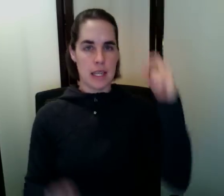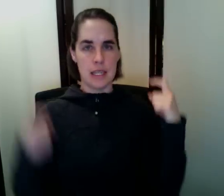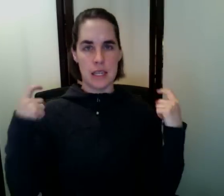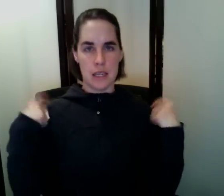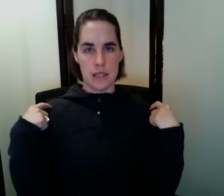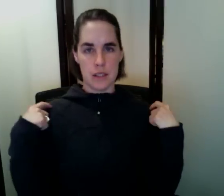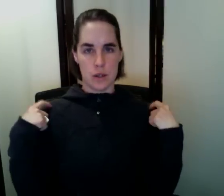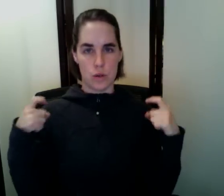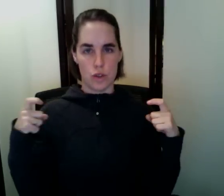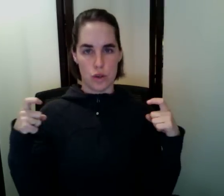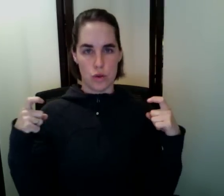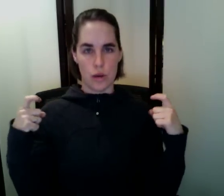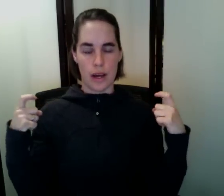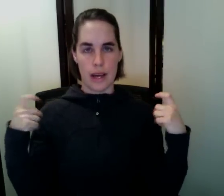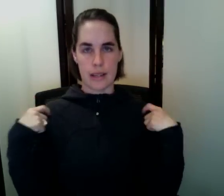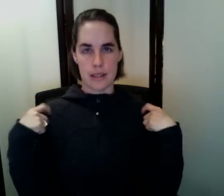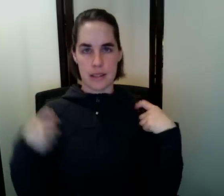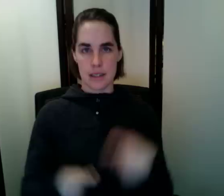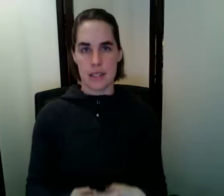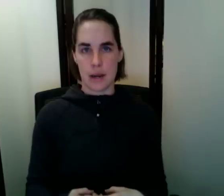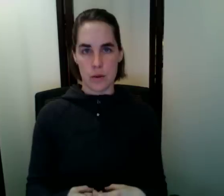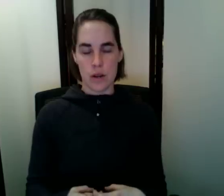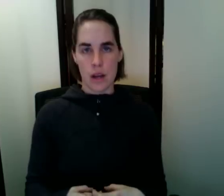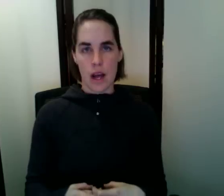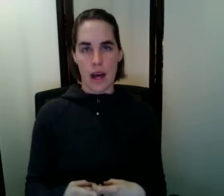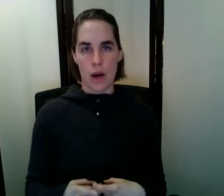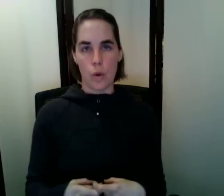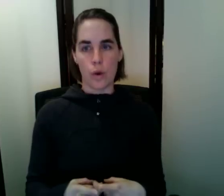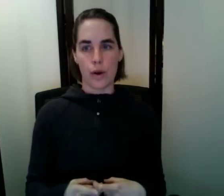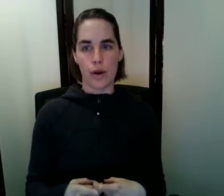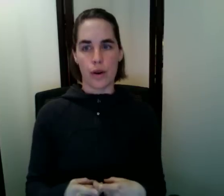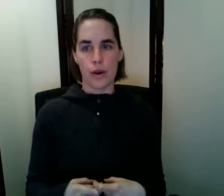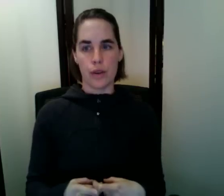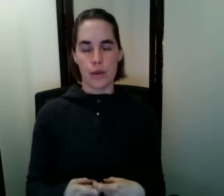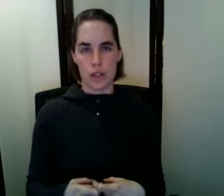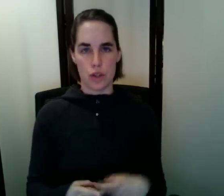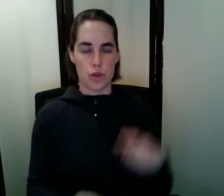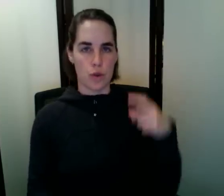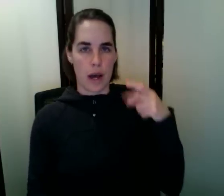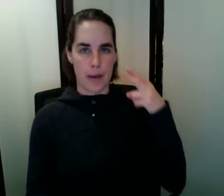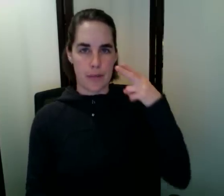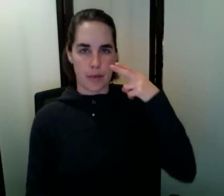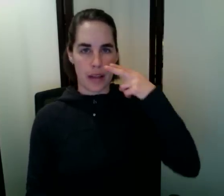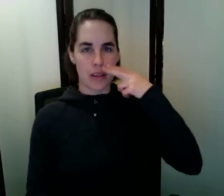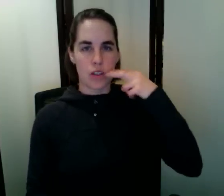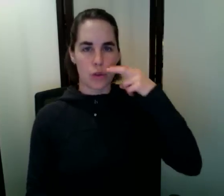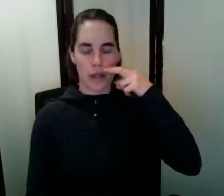so two X's down or you can do I think they're showing